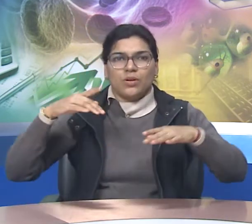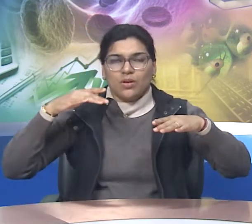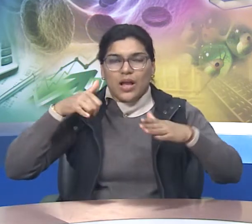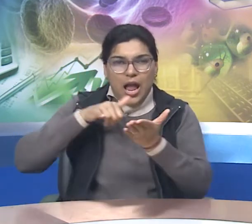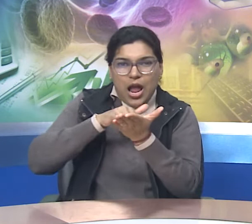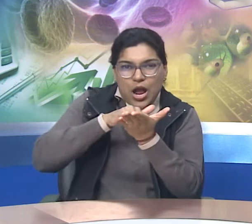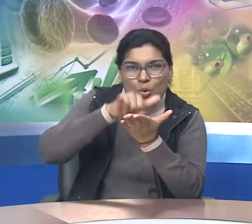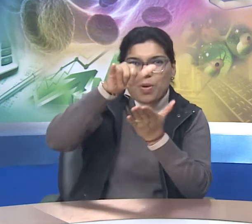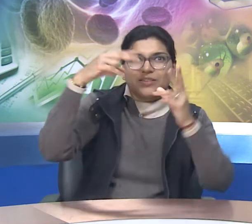achieved